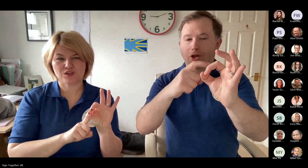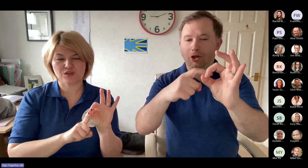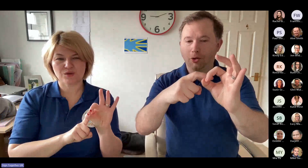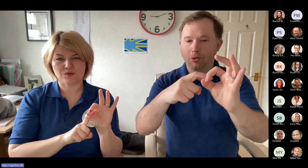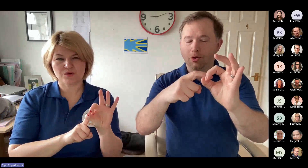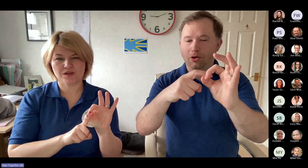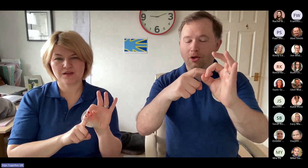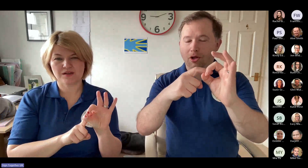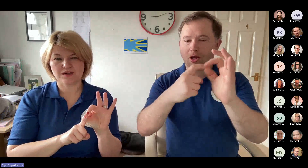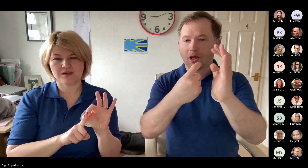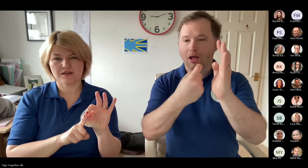Q.